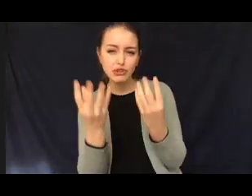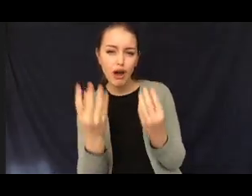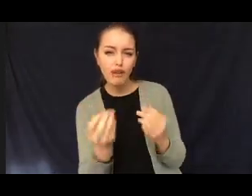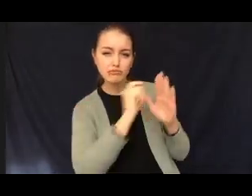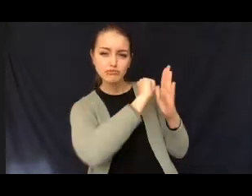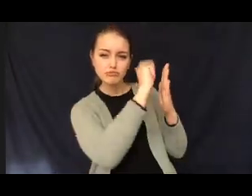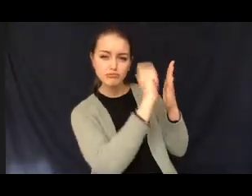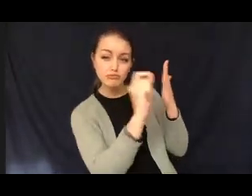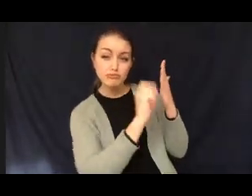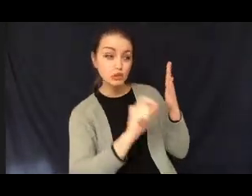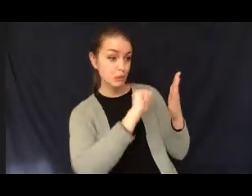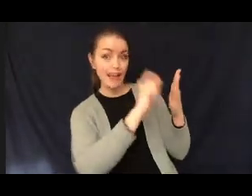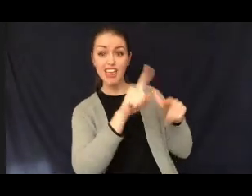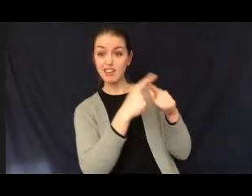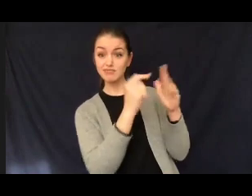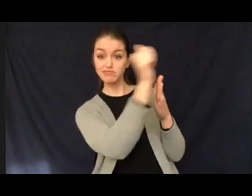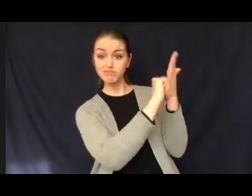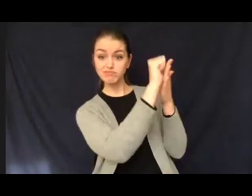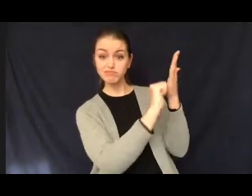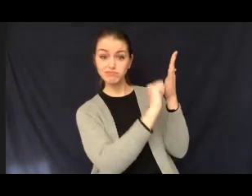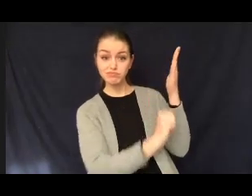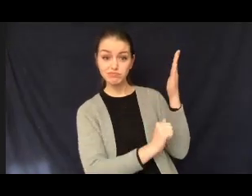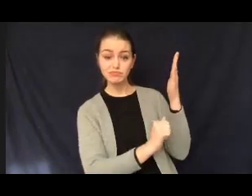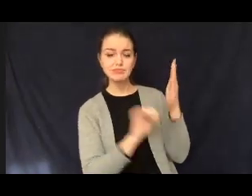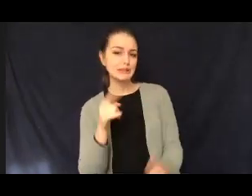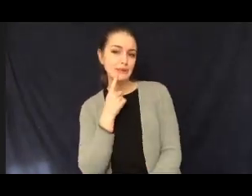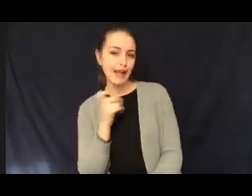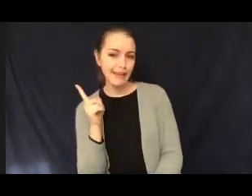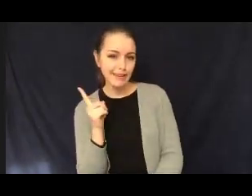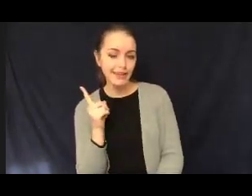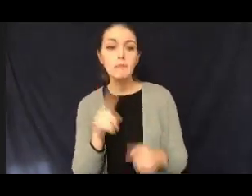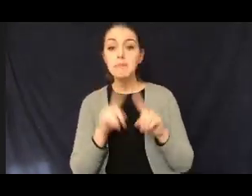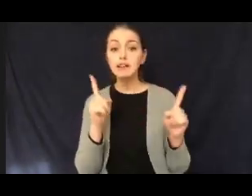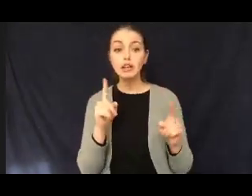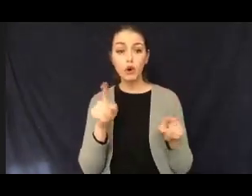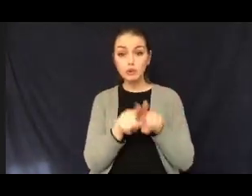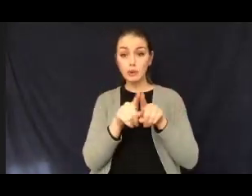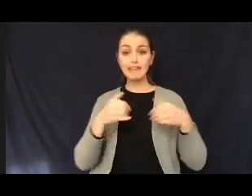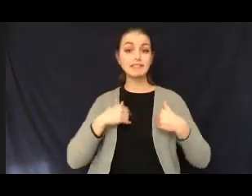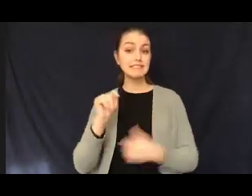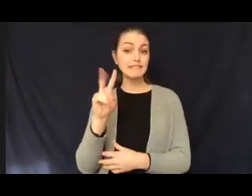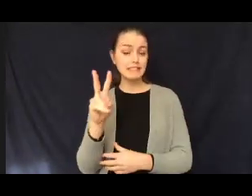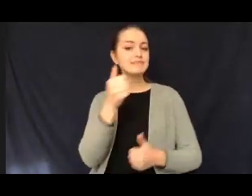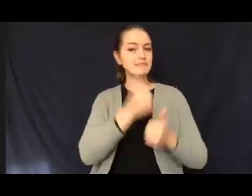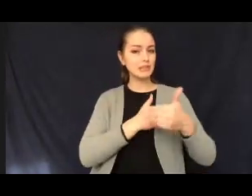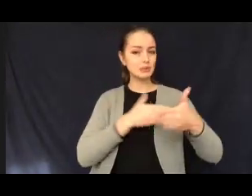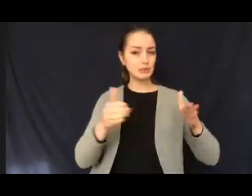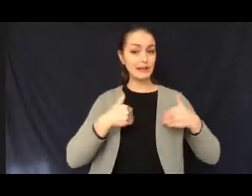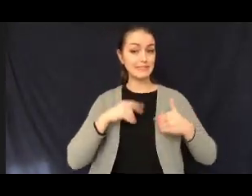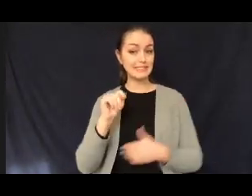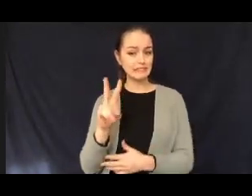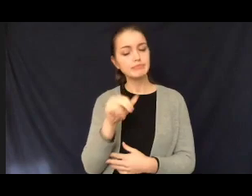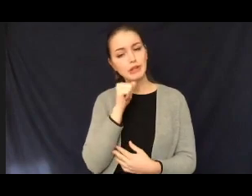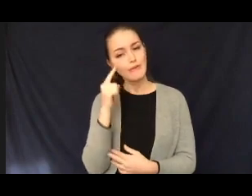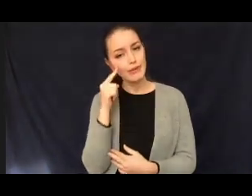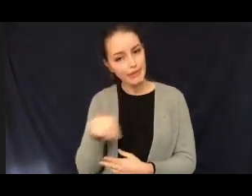off. Better if you have a rag. But the TVs are in here. Each room has a TV, and that's not for them to watch TV when